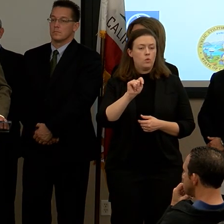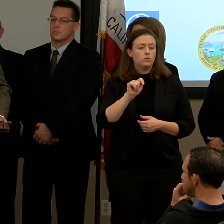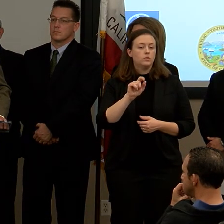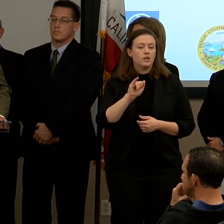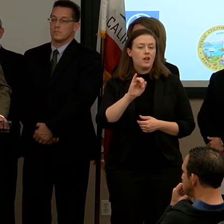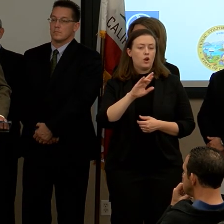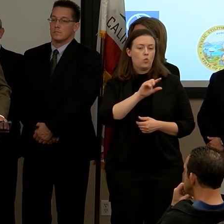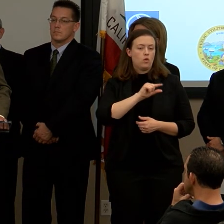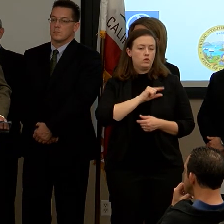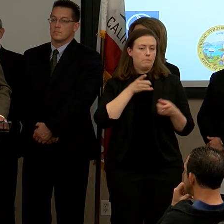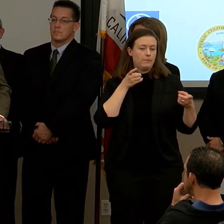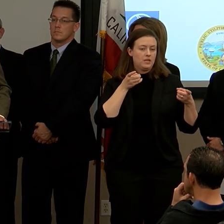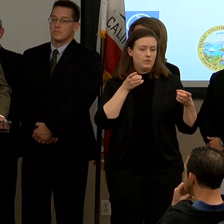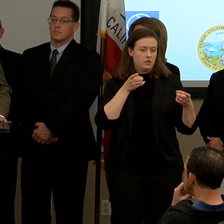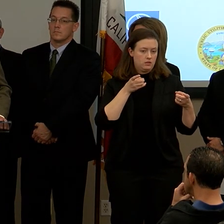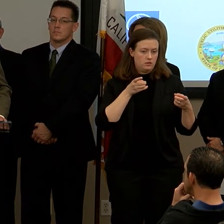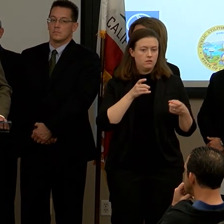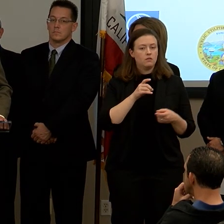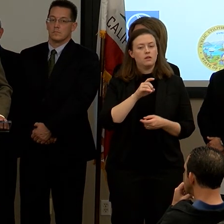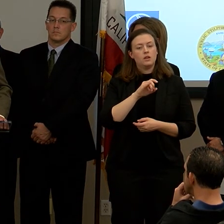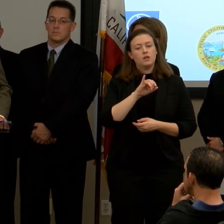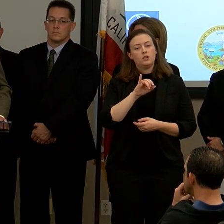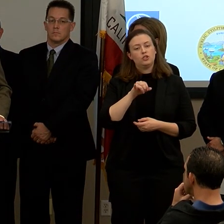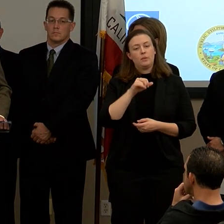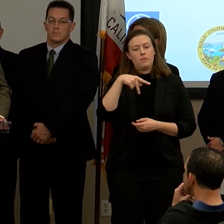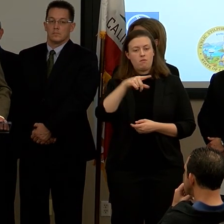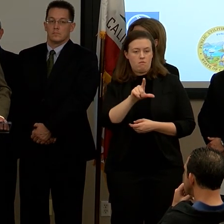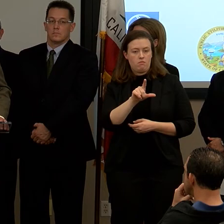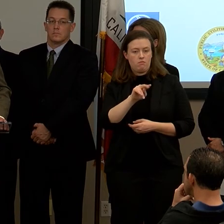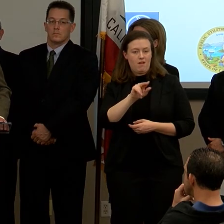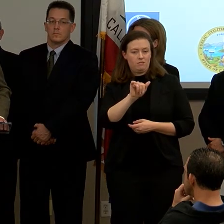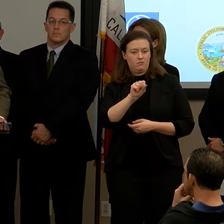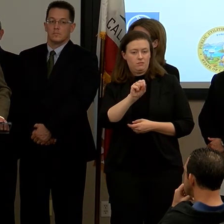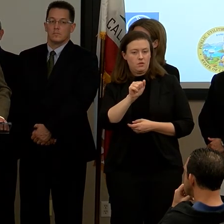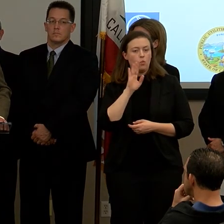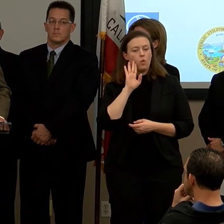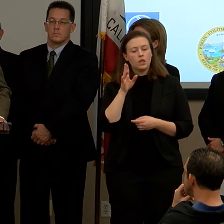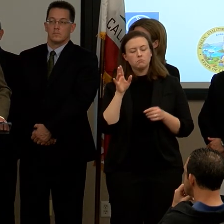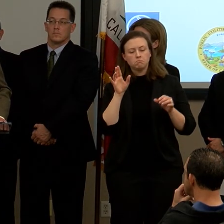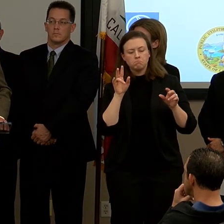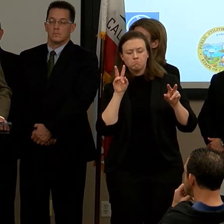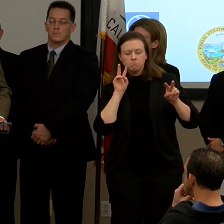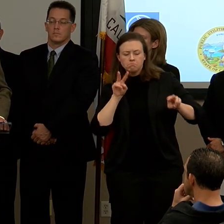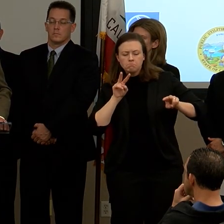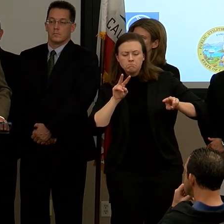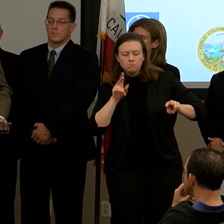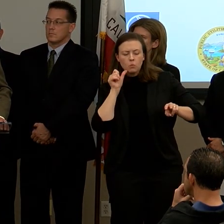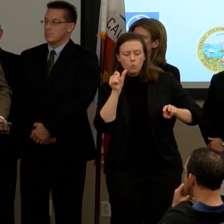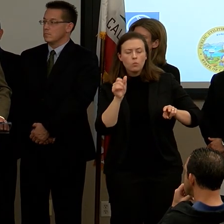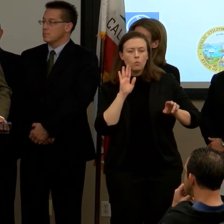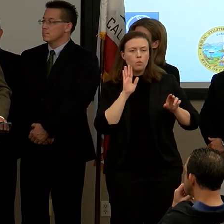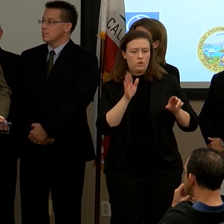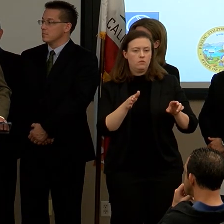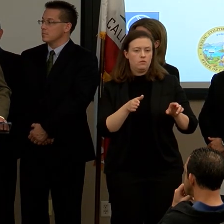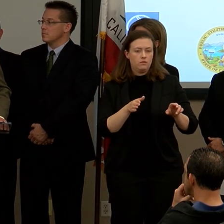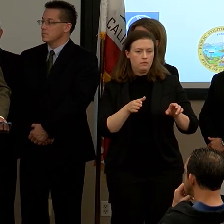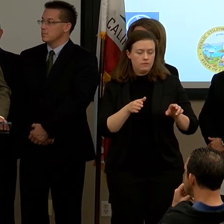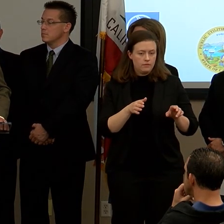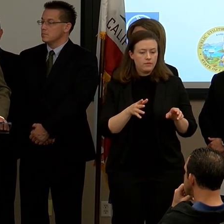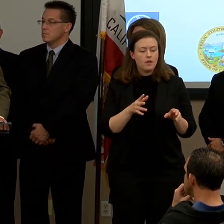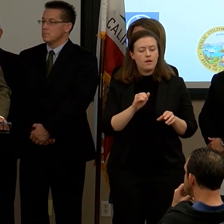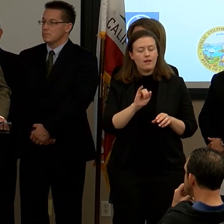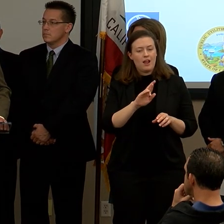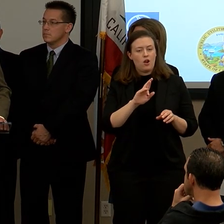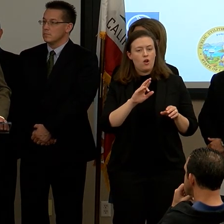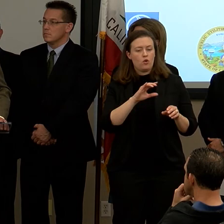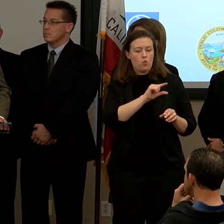District, NASA's Jet Propulsion Laboratory, and Scientific Aviation will continue to monitor the facility and community air quality